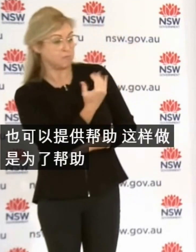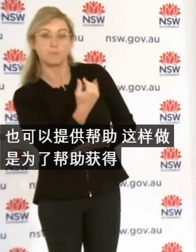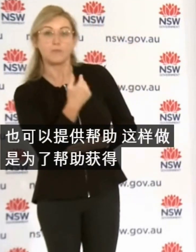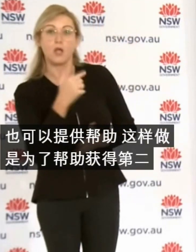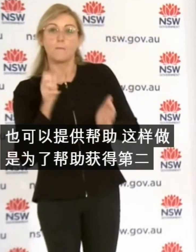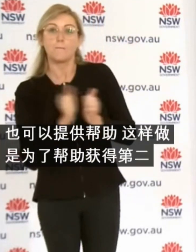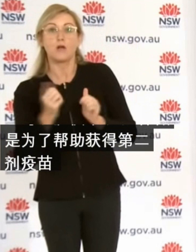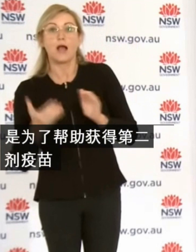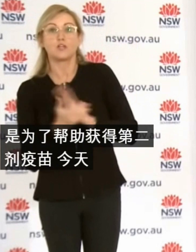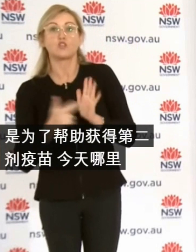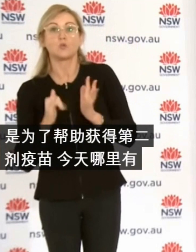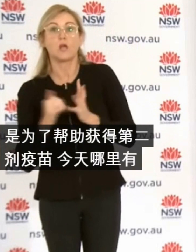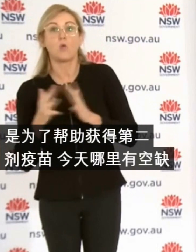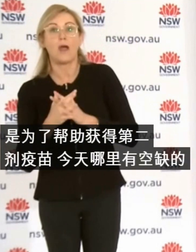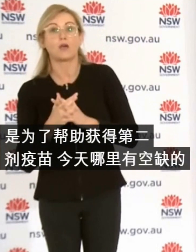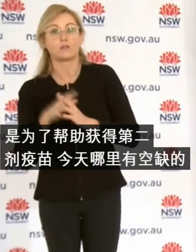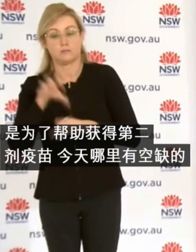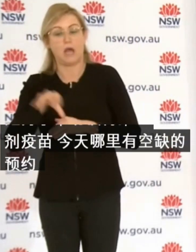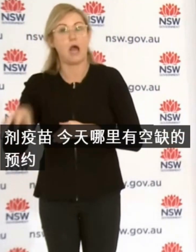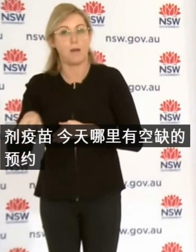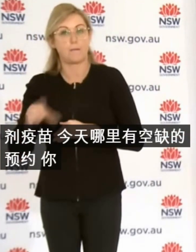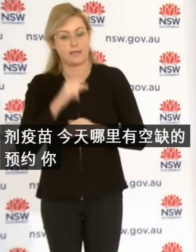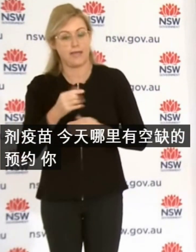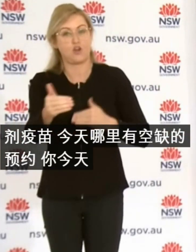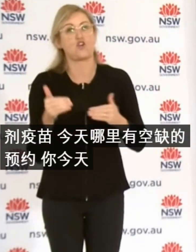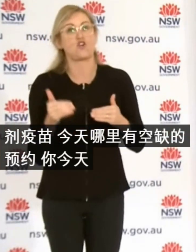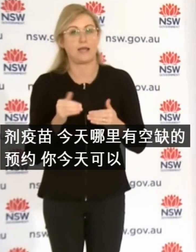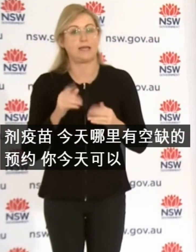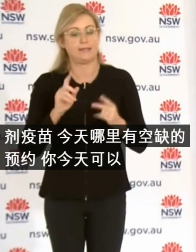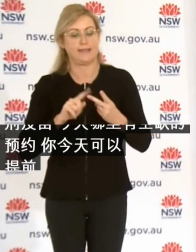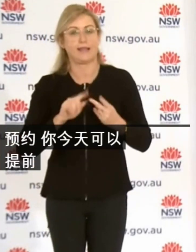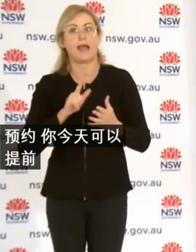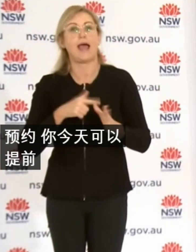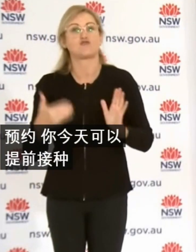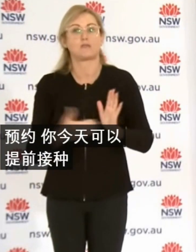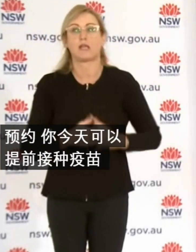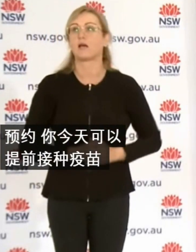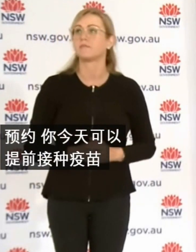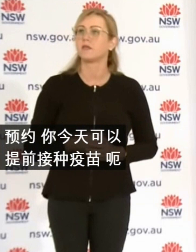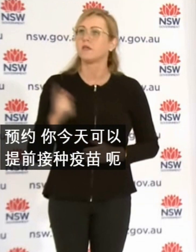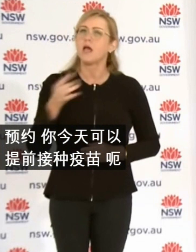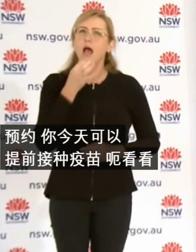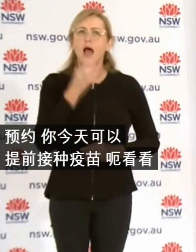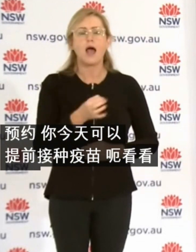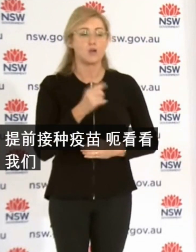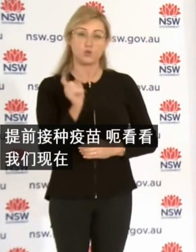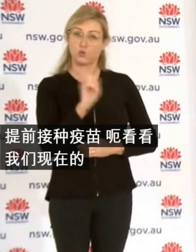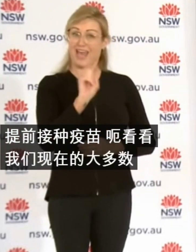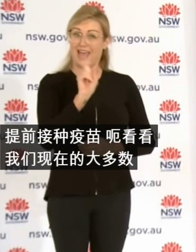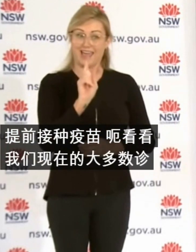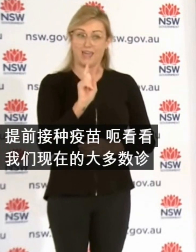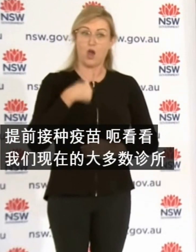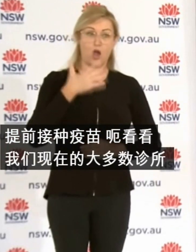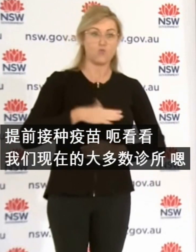assist getting those second doses in. Where are the vacant appointments today? Where can you front up and get a vaccine today? Look, most of our